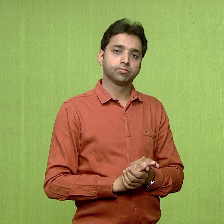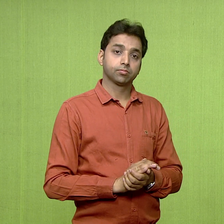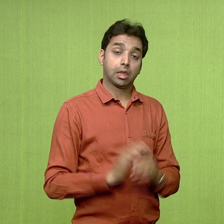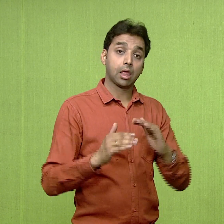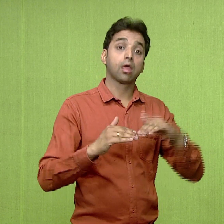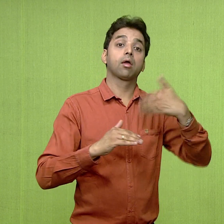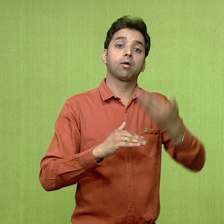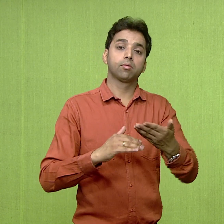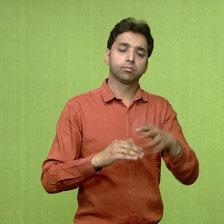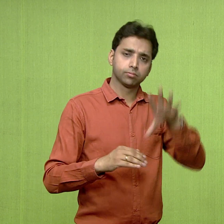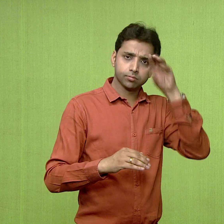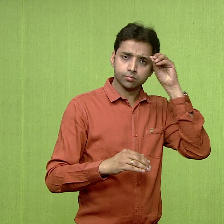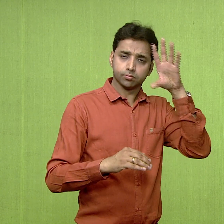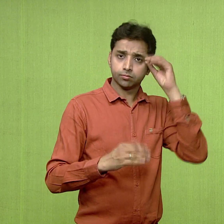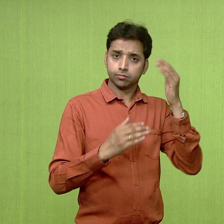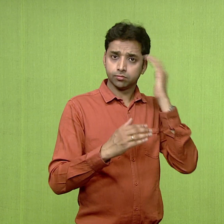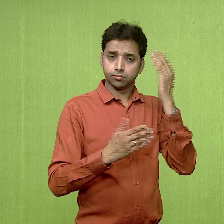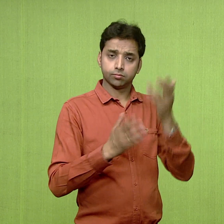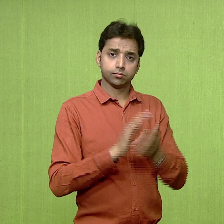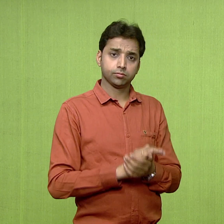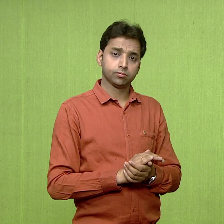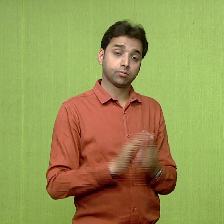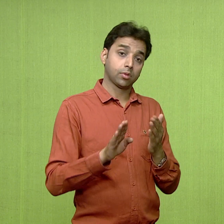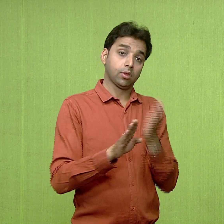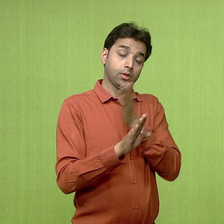after gaining knowledge, a person's